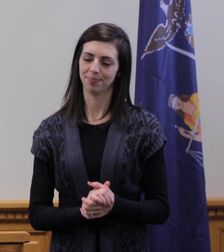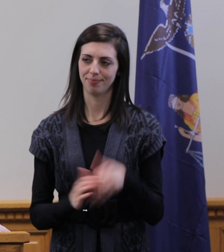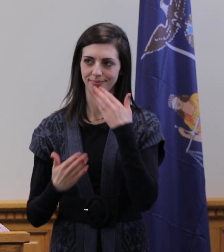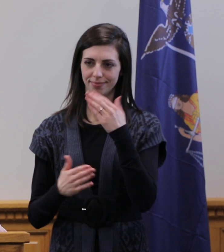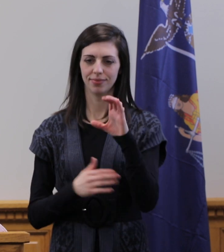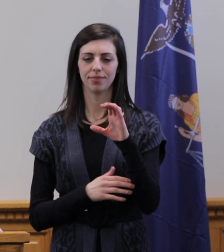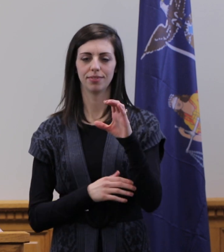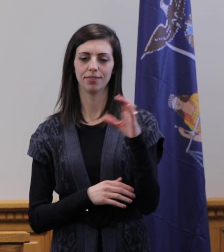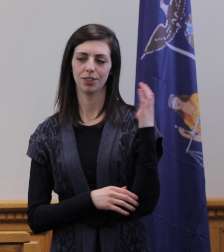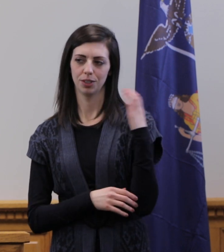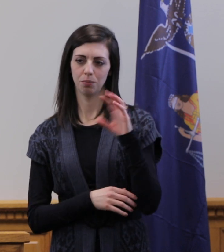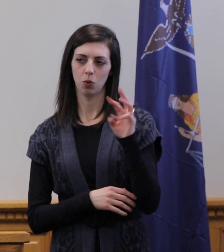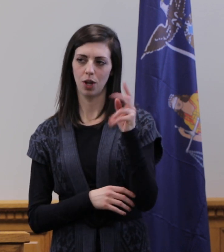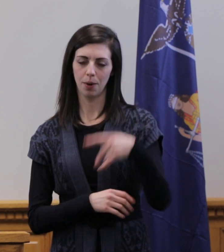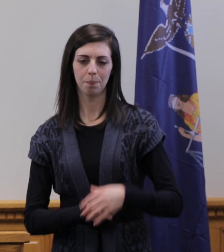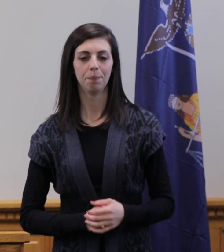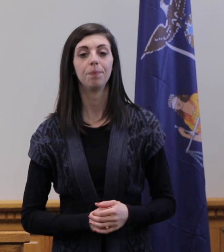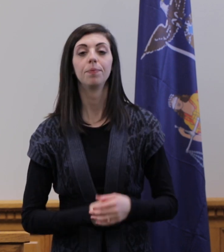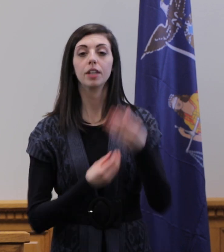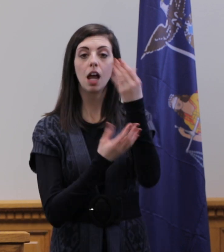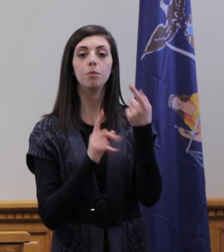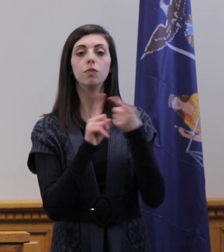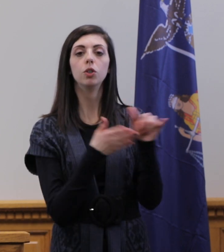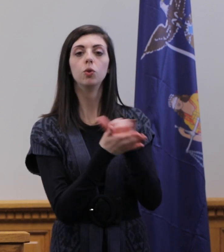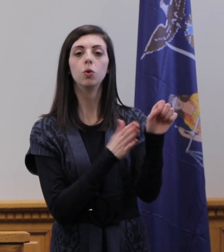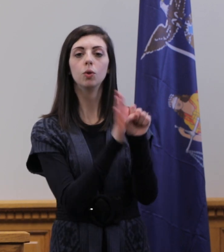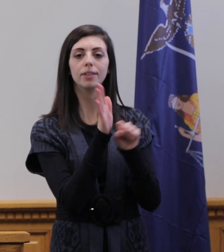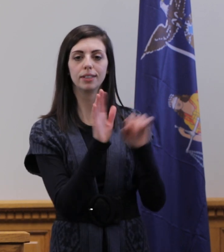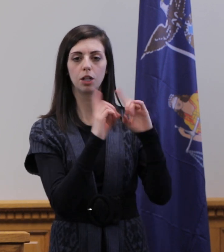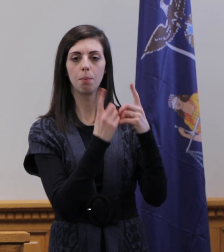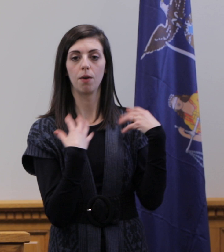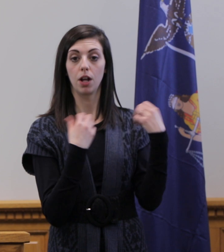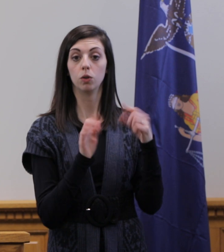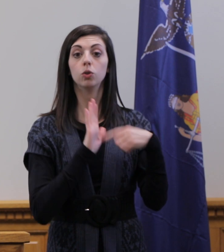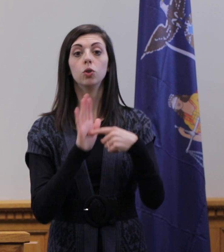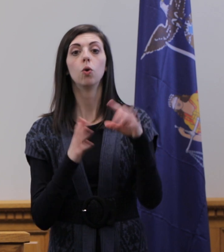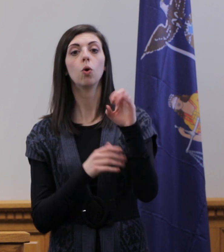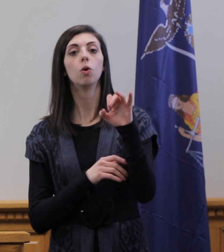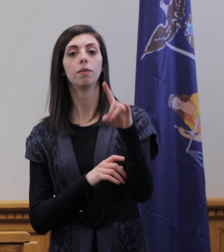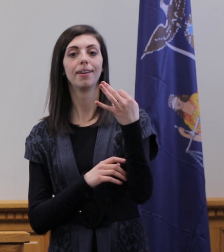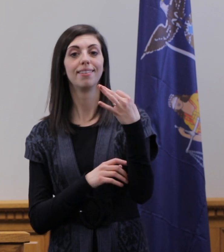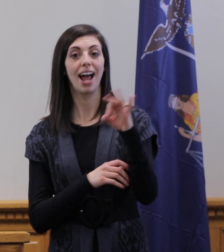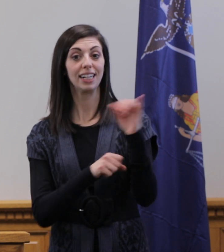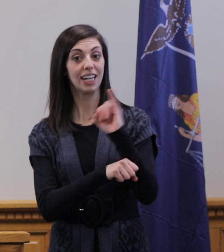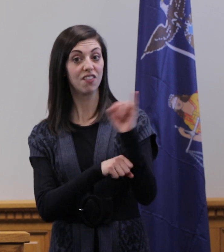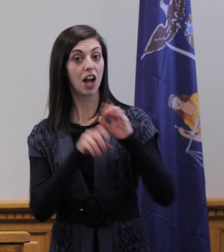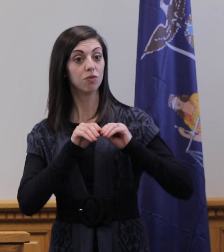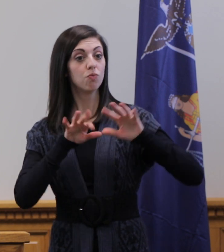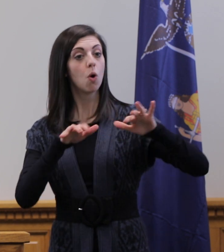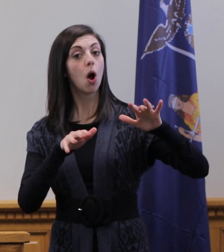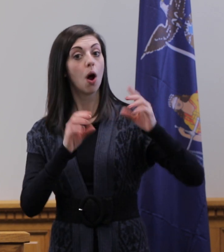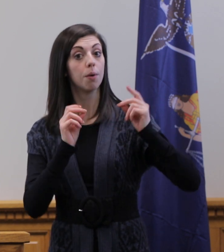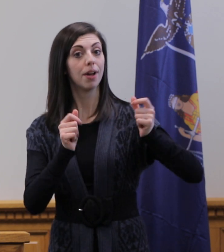Thank you, Chairman Weatherup. The data from the New York State Department of Health shows that the COVID-19 infection rate is slowly declining in